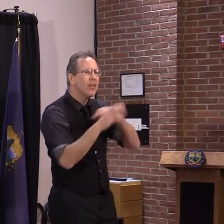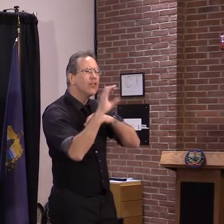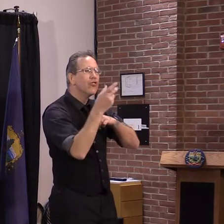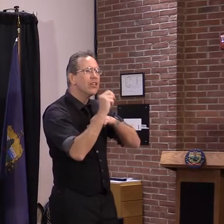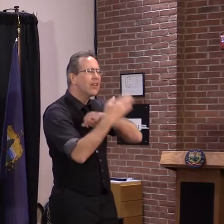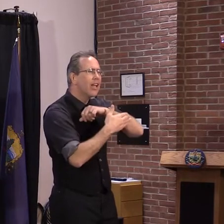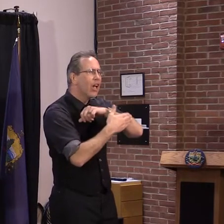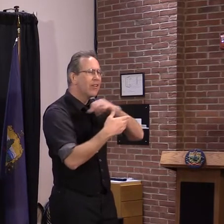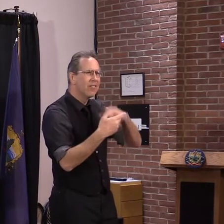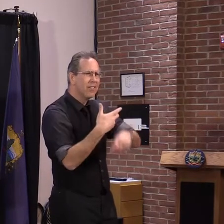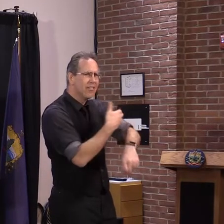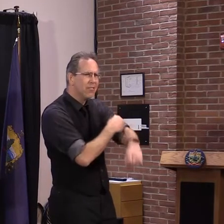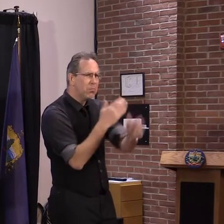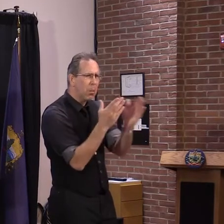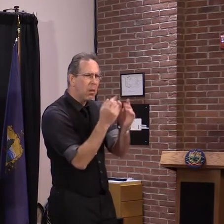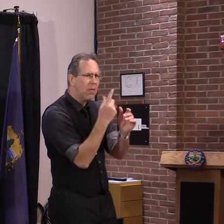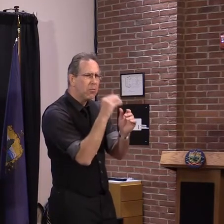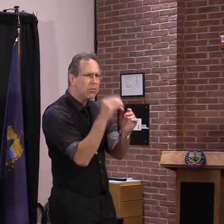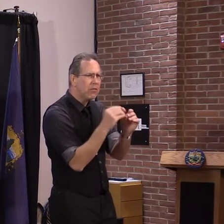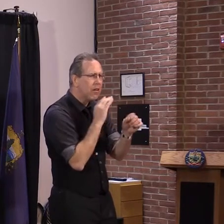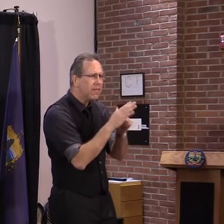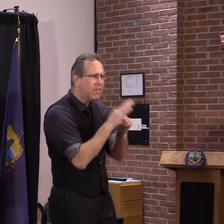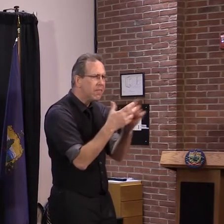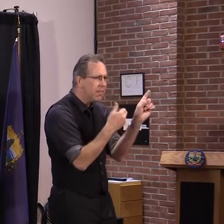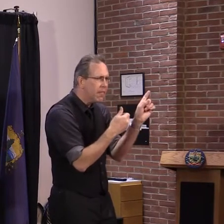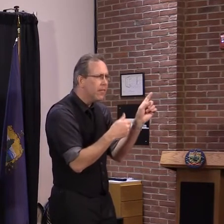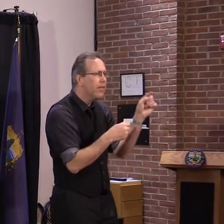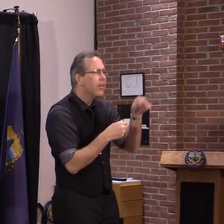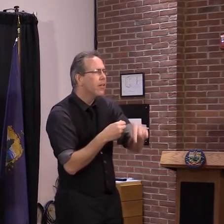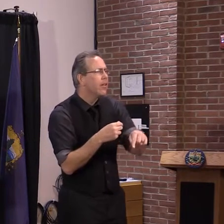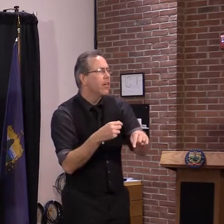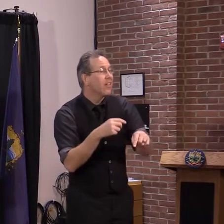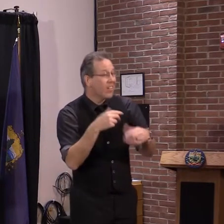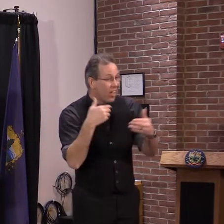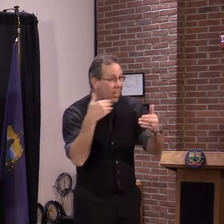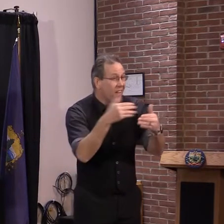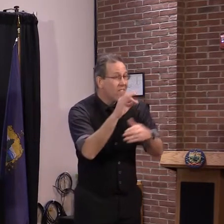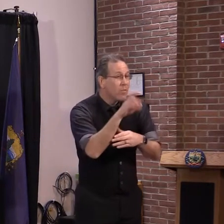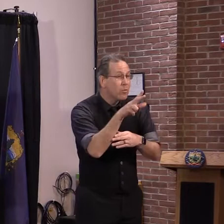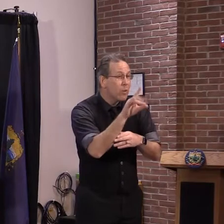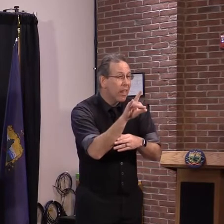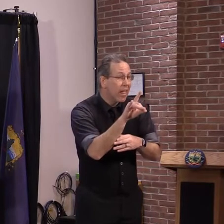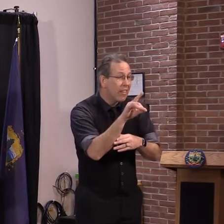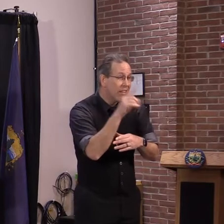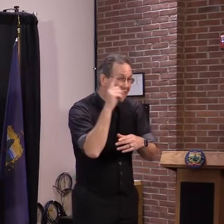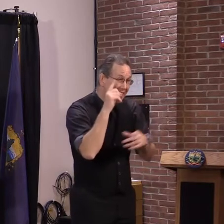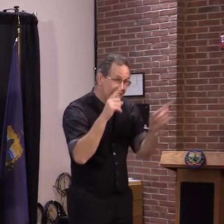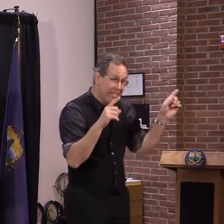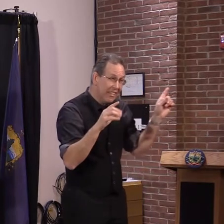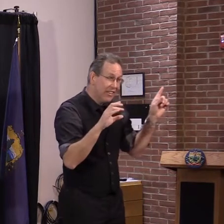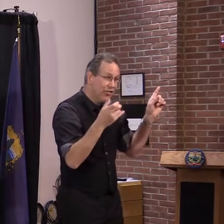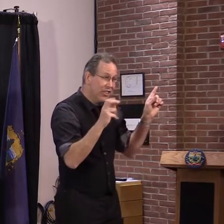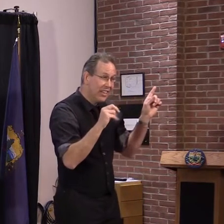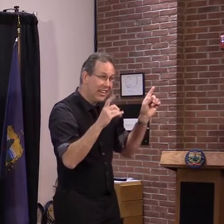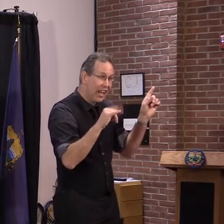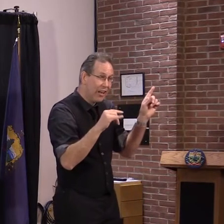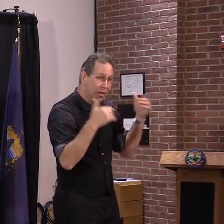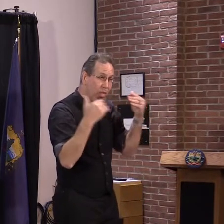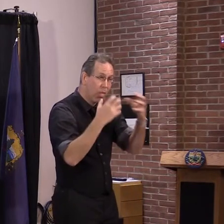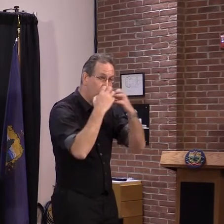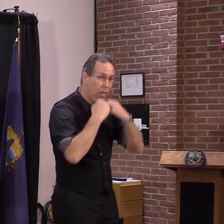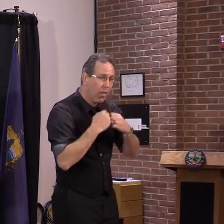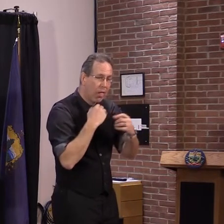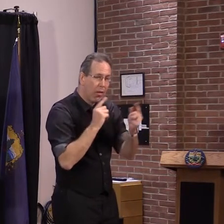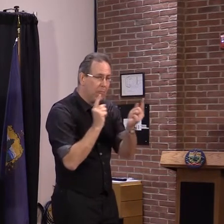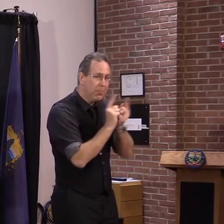we approach this February 28th date, what risk does that pose? And also, what is the state doing to help get